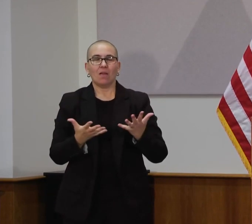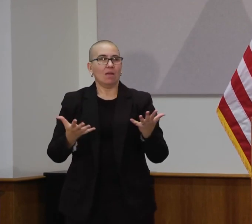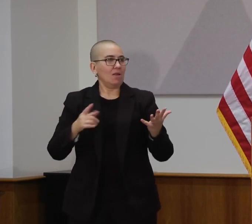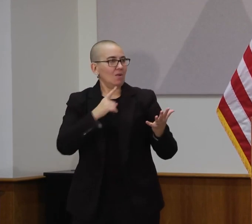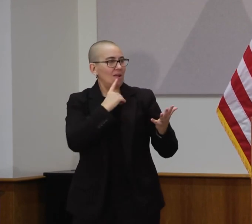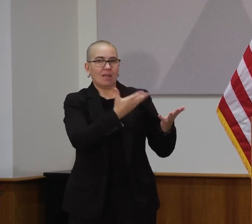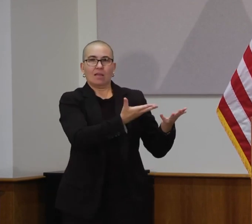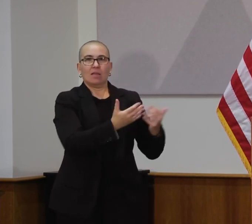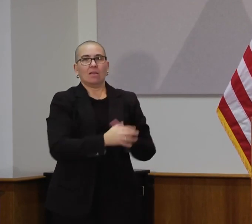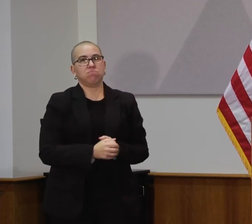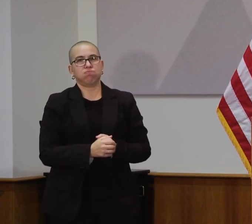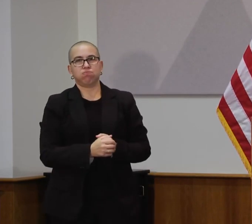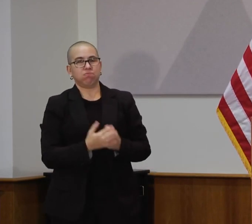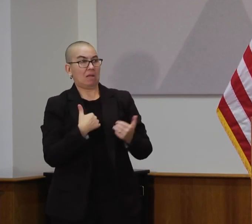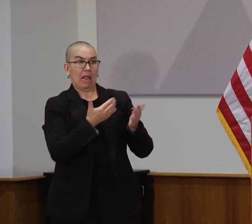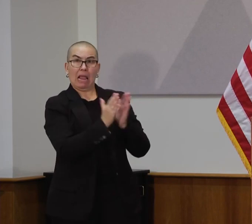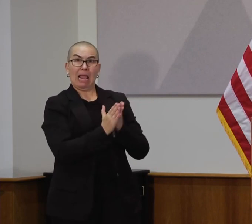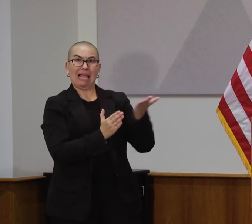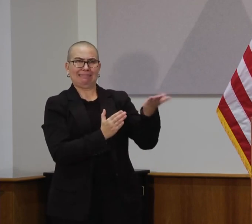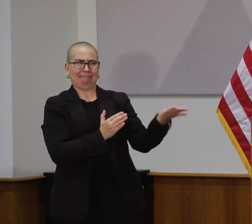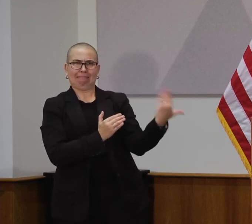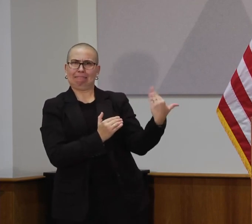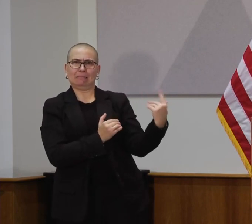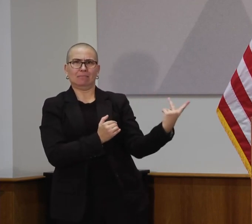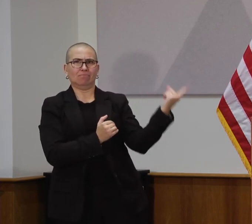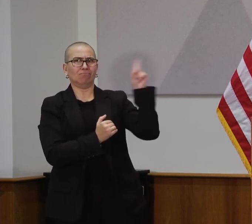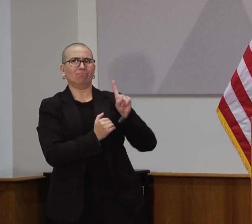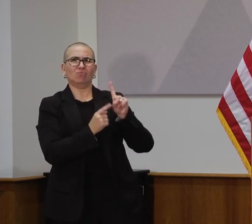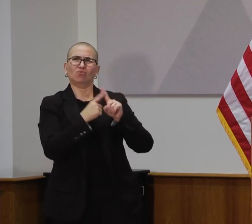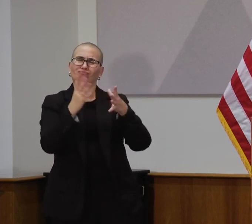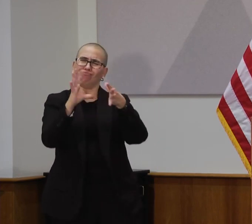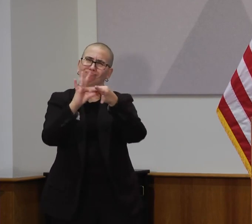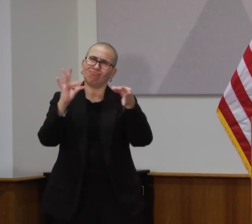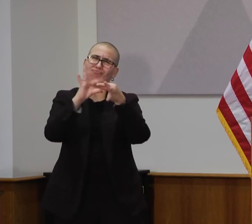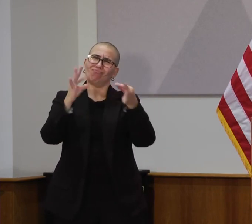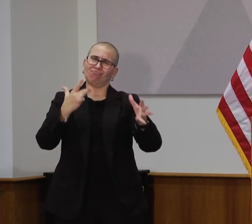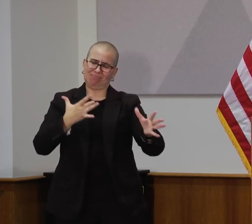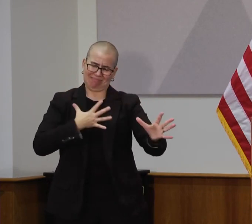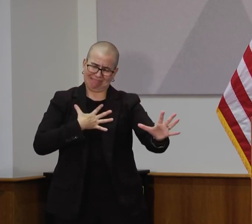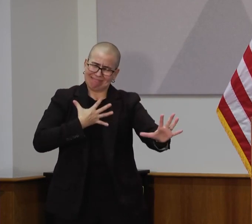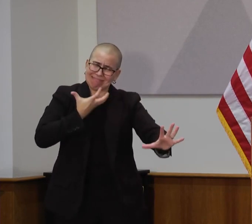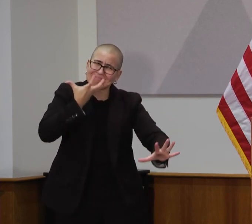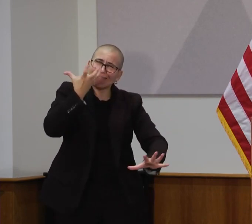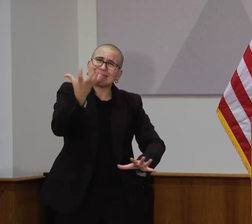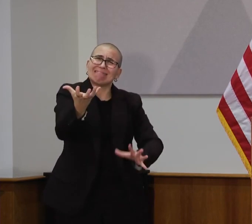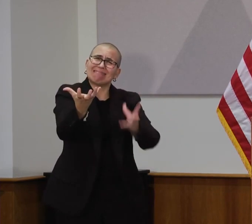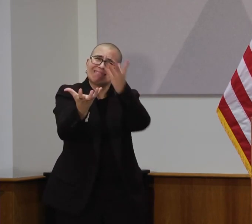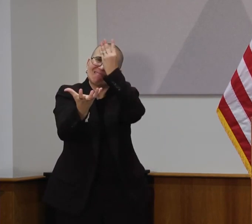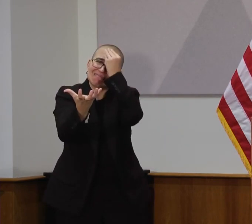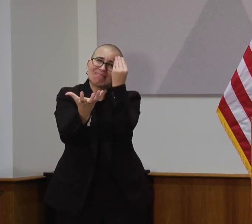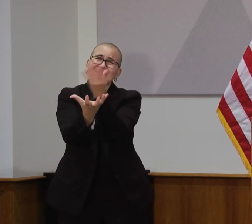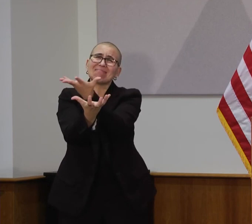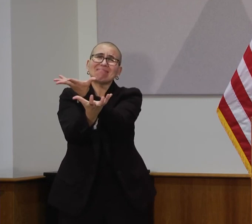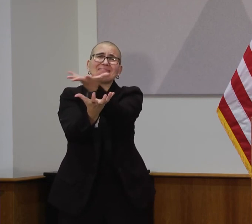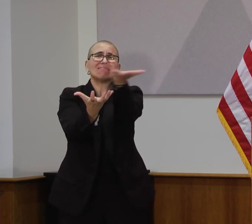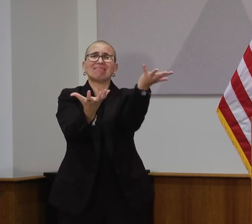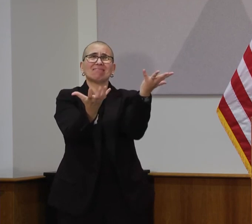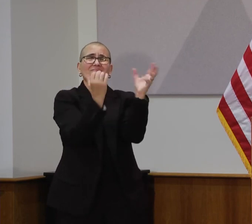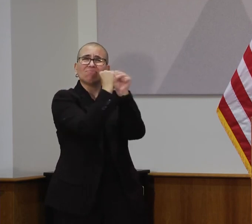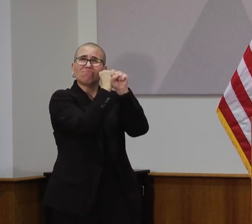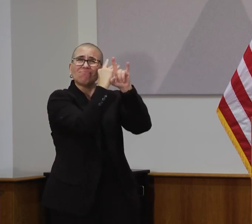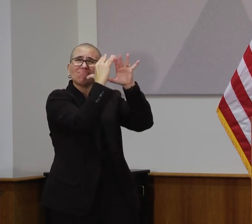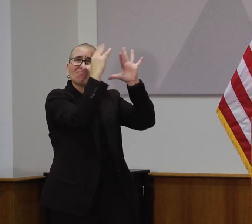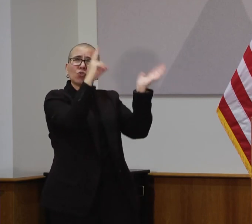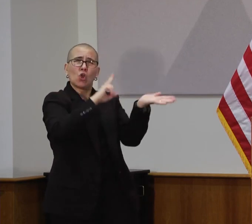to speak truth to power and to speak their heart. They're speaking to you, and they were speaking to me in there. There are things that I need to do better for